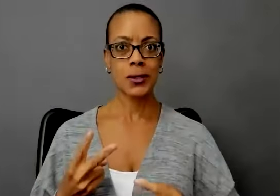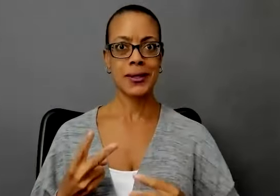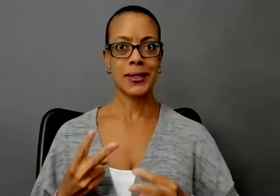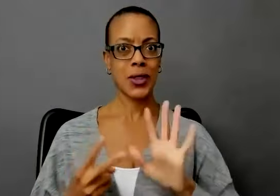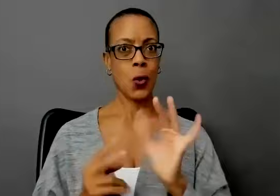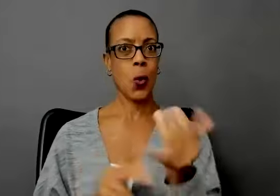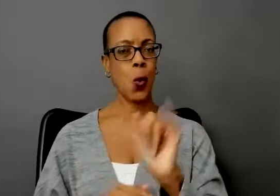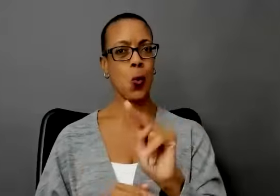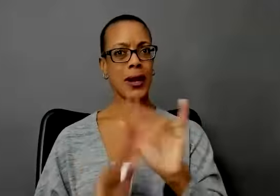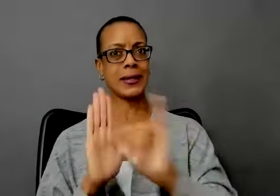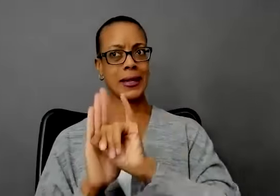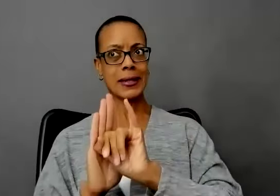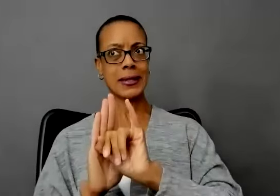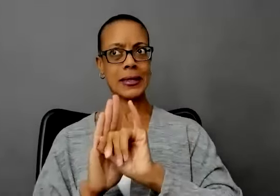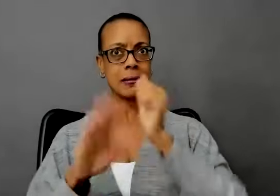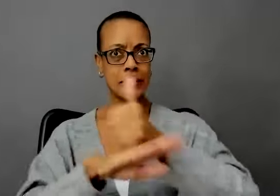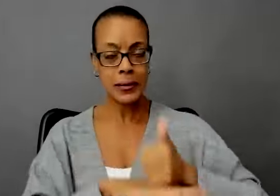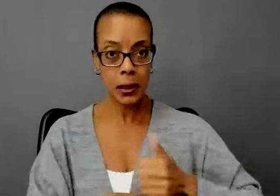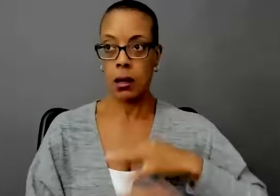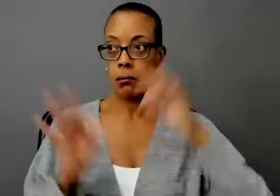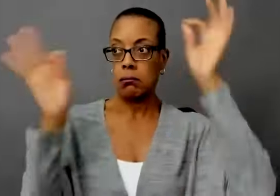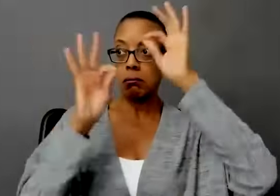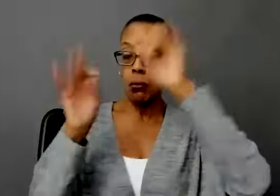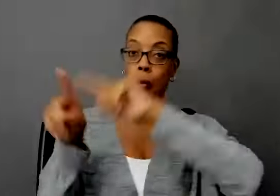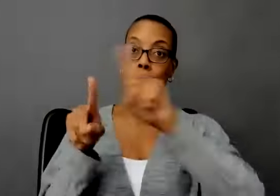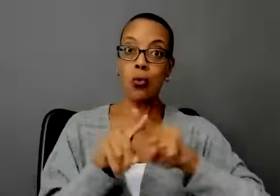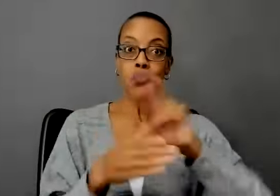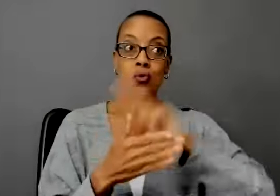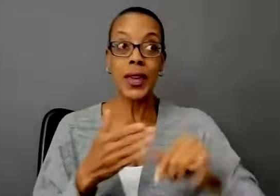identity, and nor are they aware of the consequences for breaking the order.